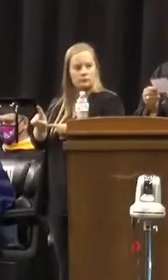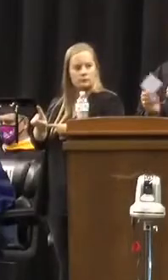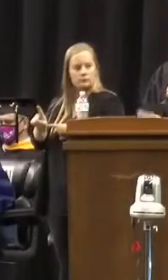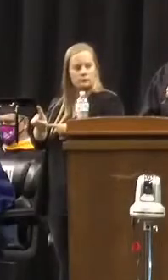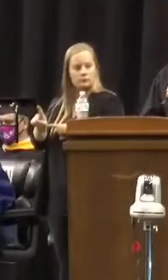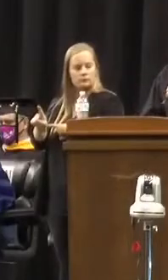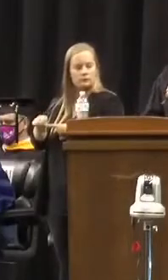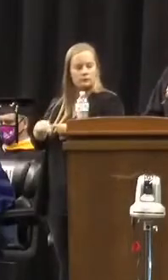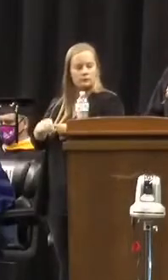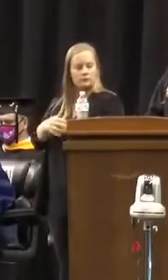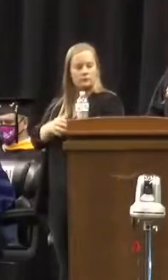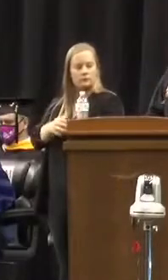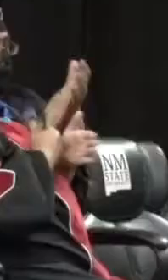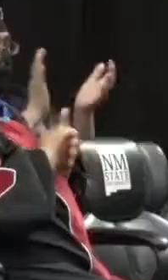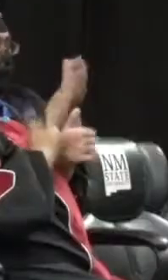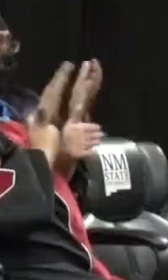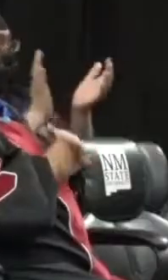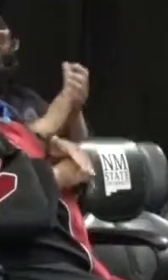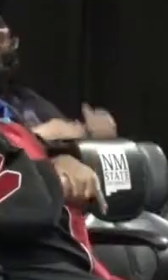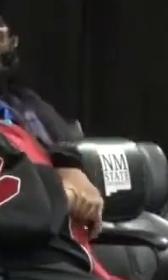Rad Tech.